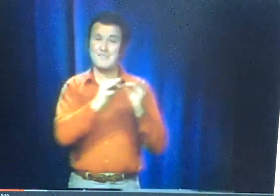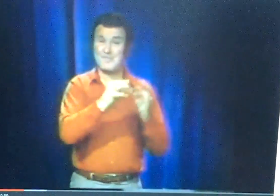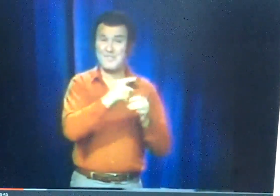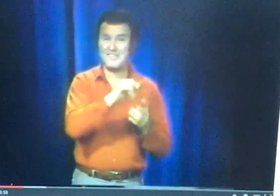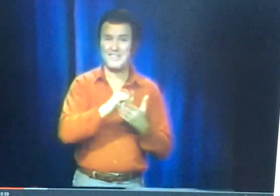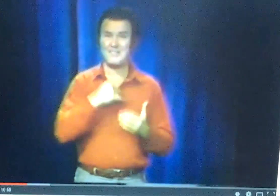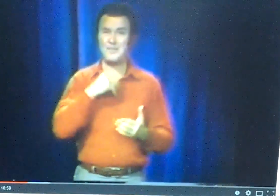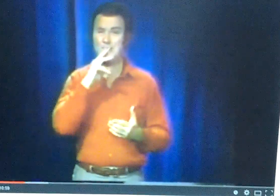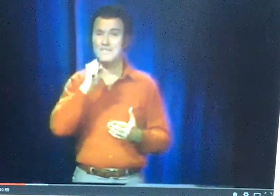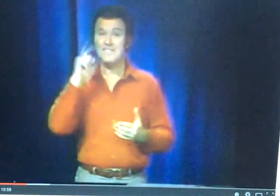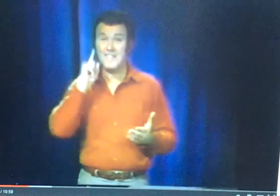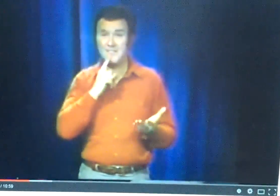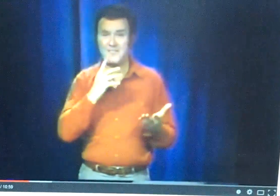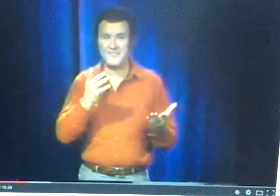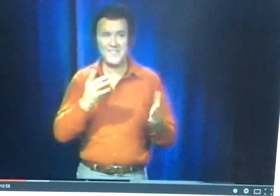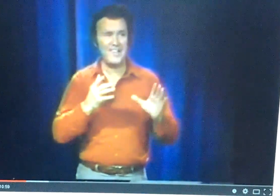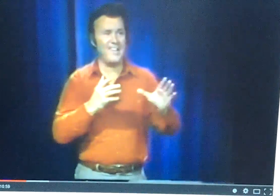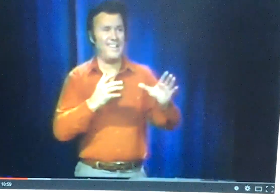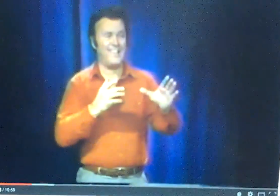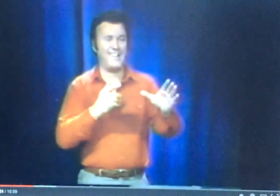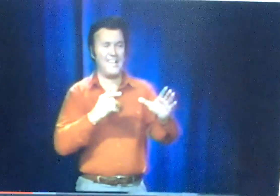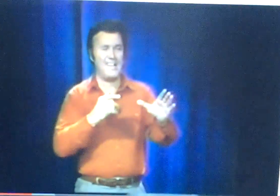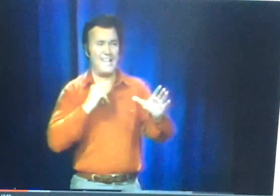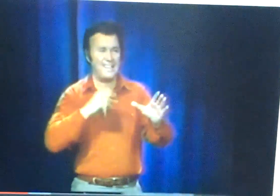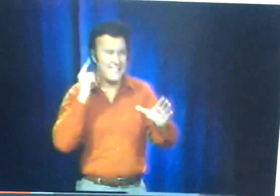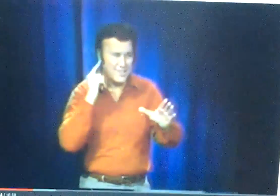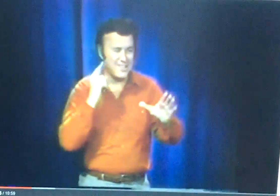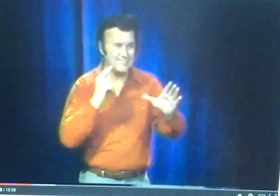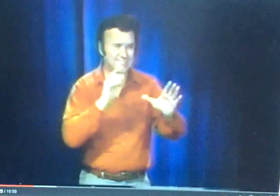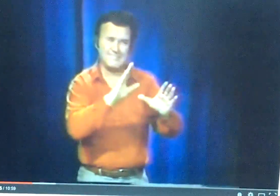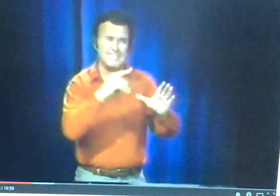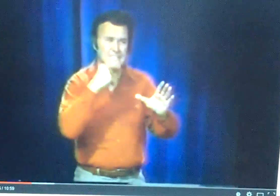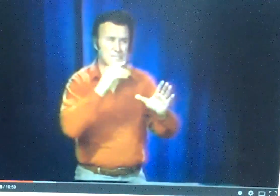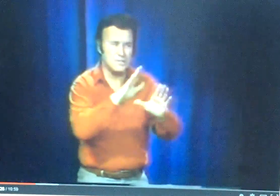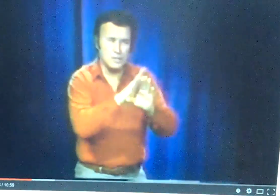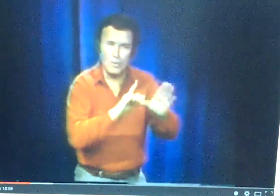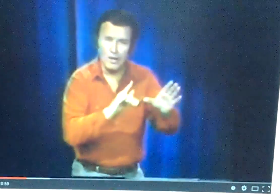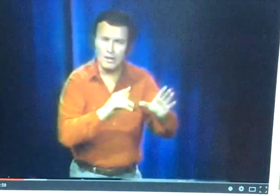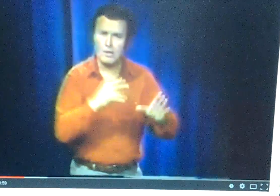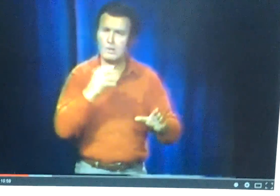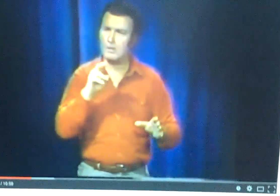I had to tell him, "Wait, please, I'm deaf. You need to explain it a different way. I can't hear you."